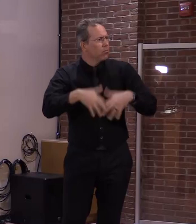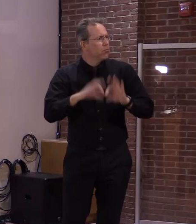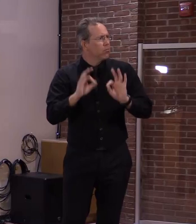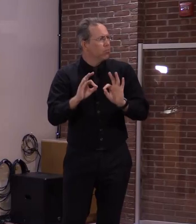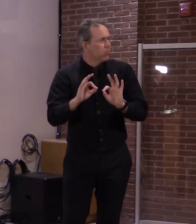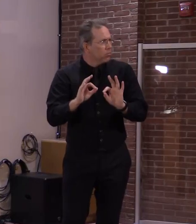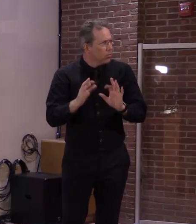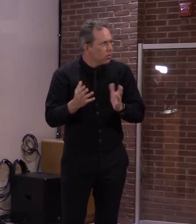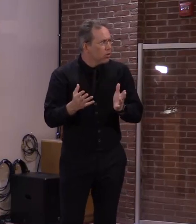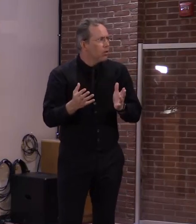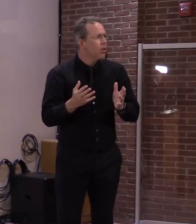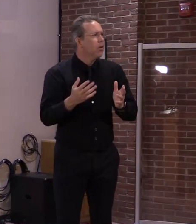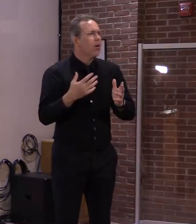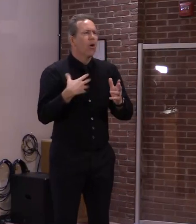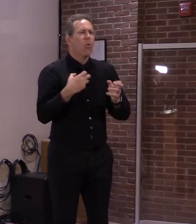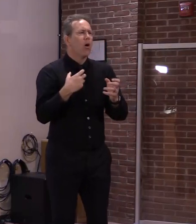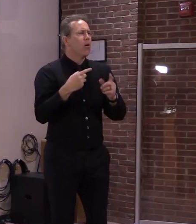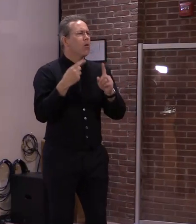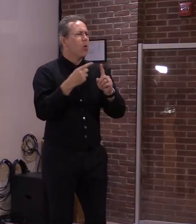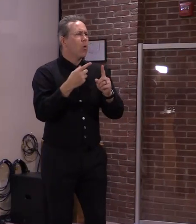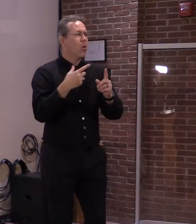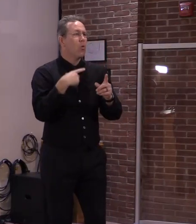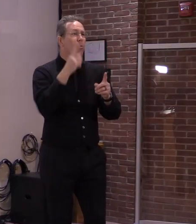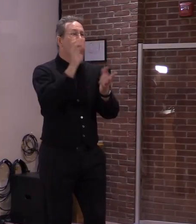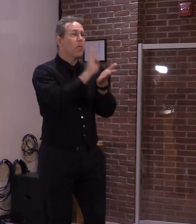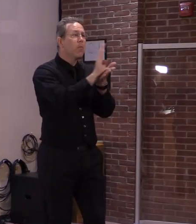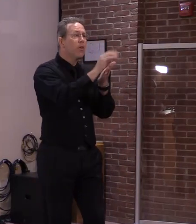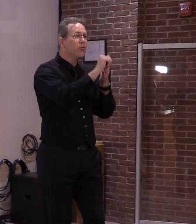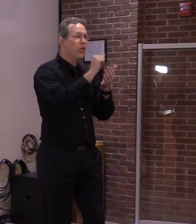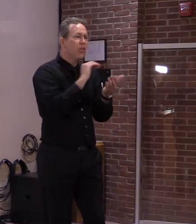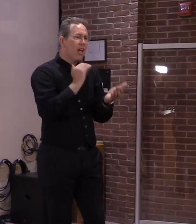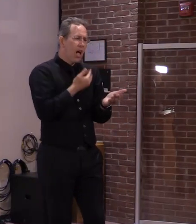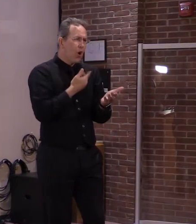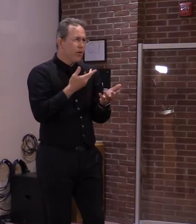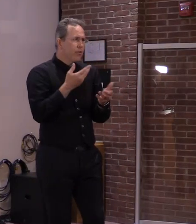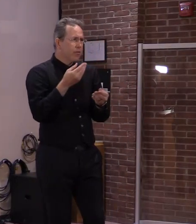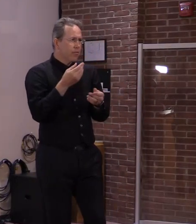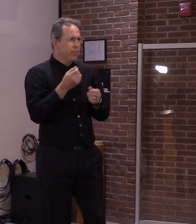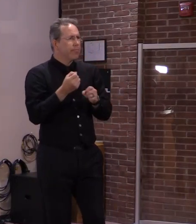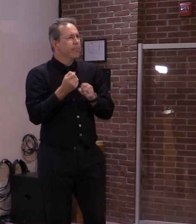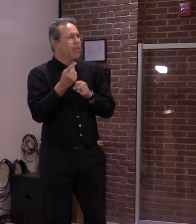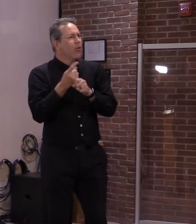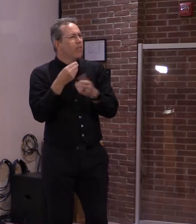heard, the Congress was talking about doing something, but we didn't know when that was going to be passed.